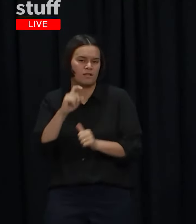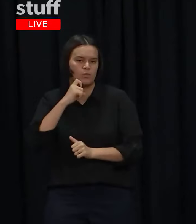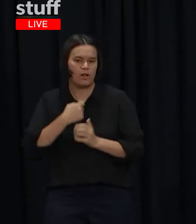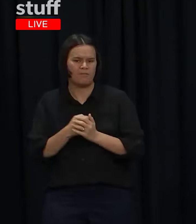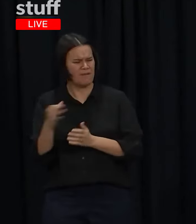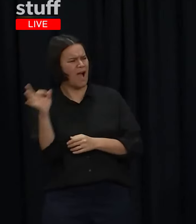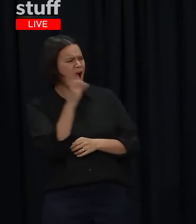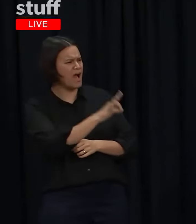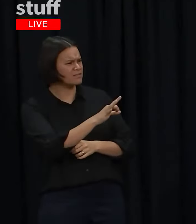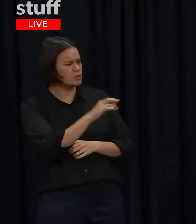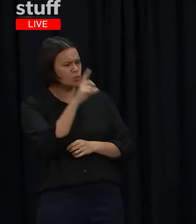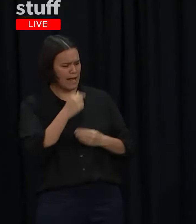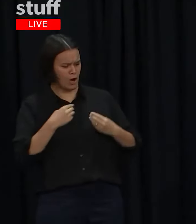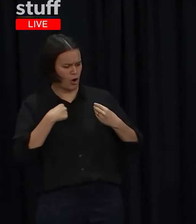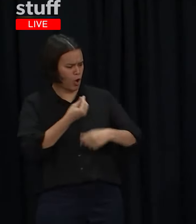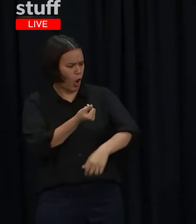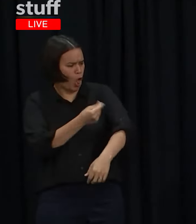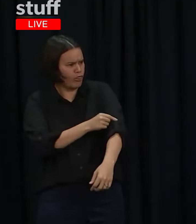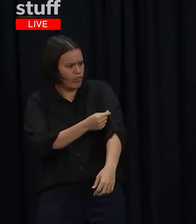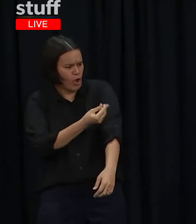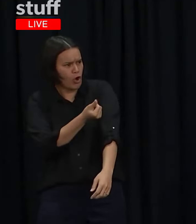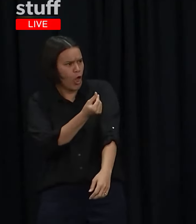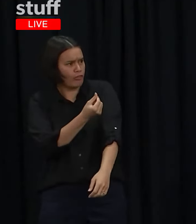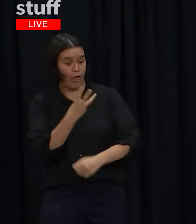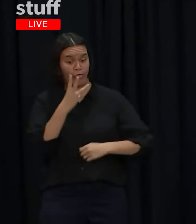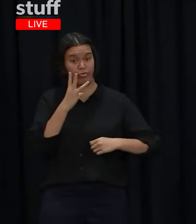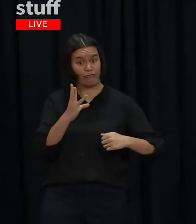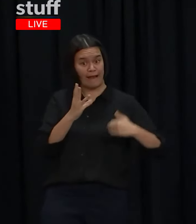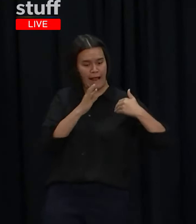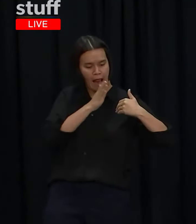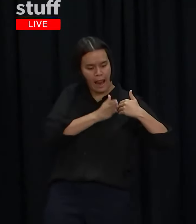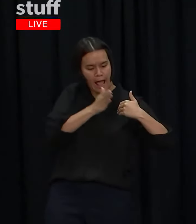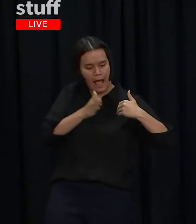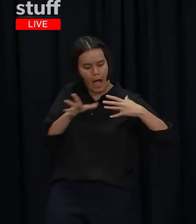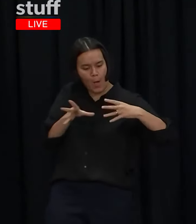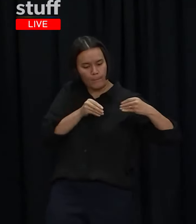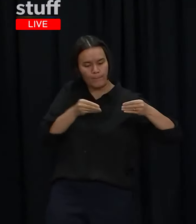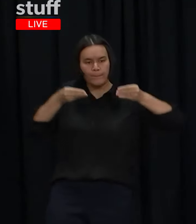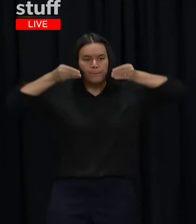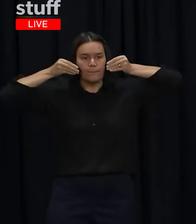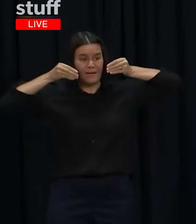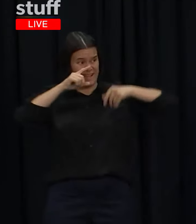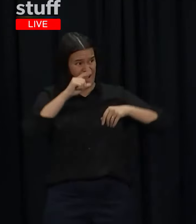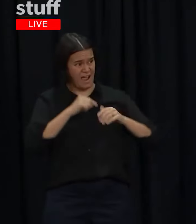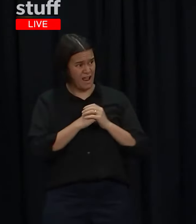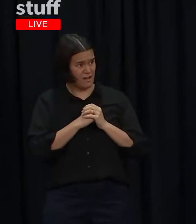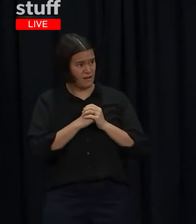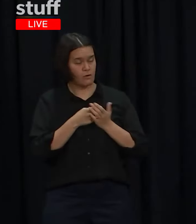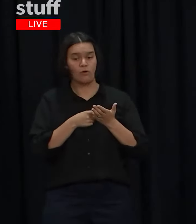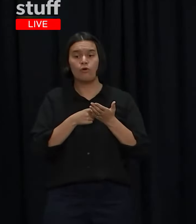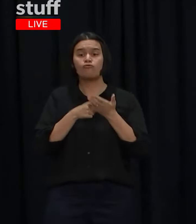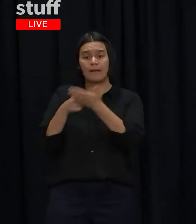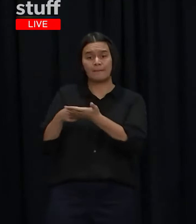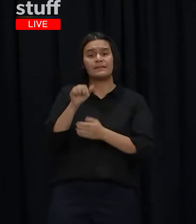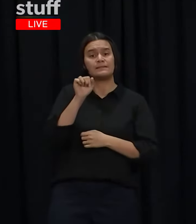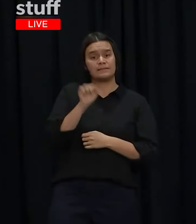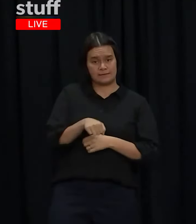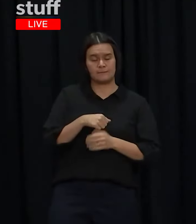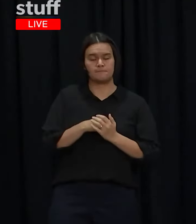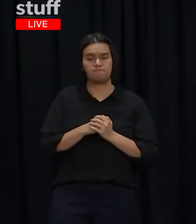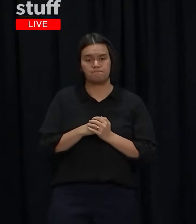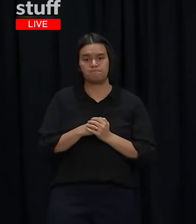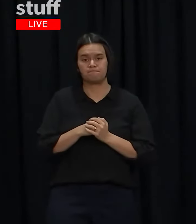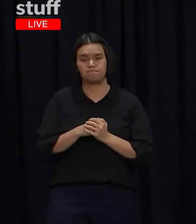3-layer mask, so you can have a cloth mask if it's 3 layers, is that... That's our recommendation. So the Prime Minister's outlined for